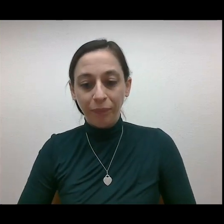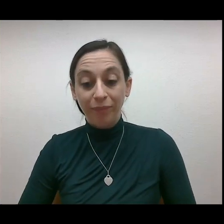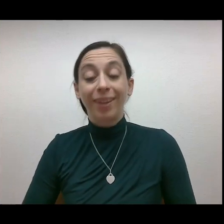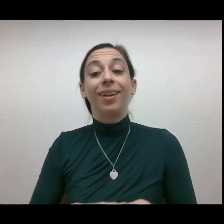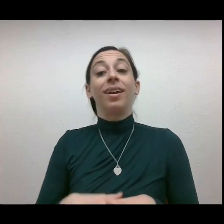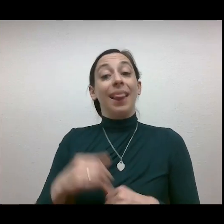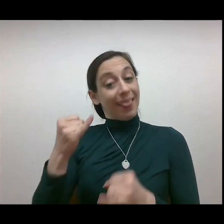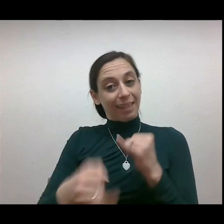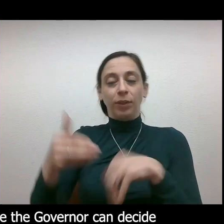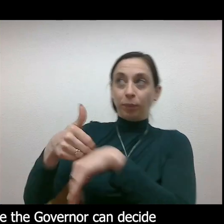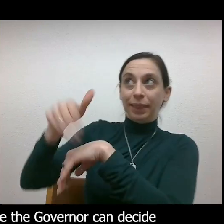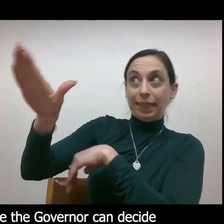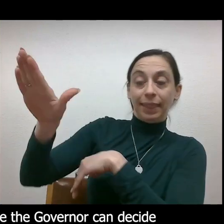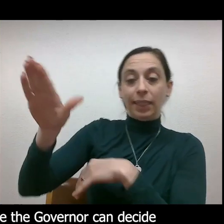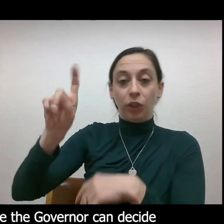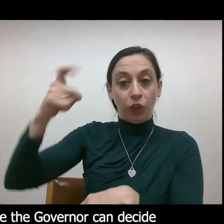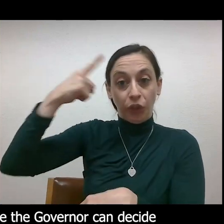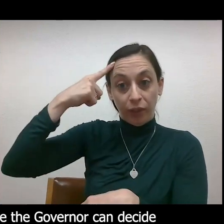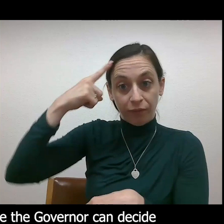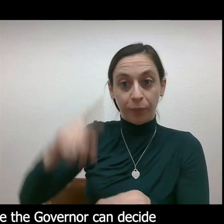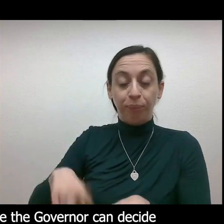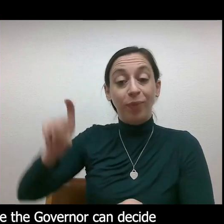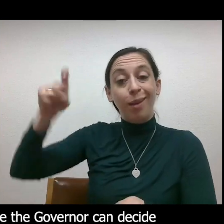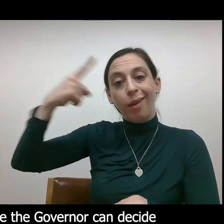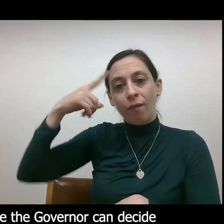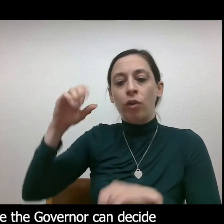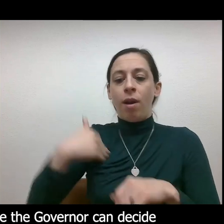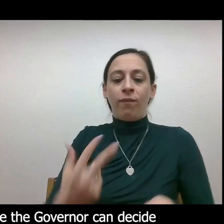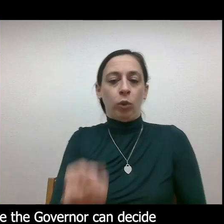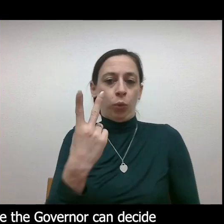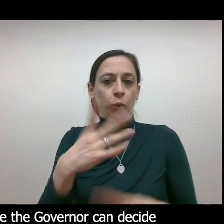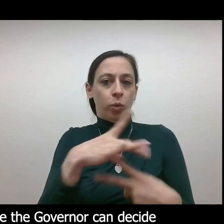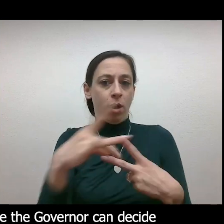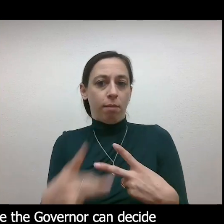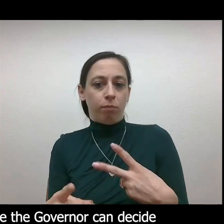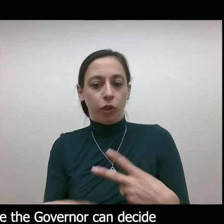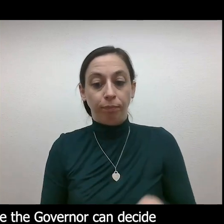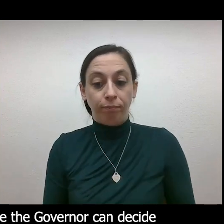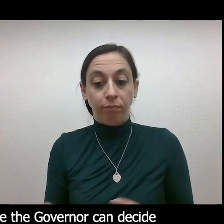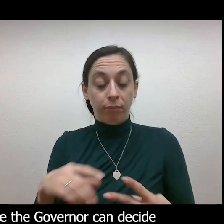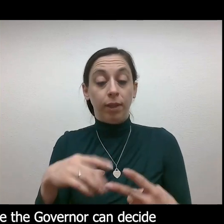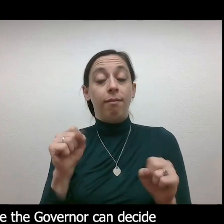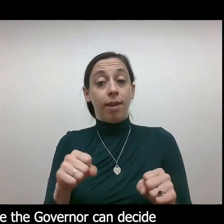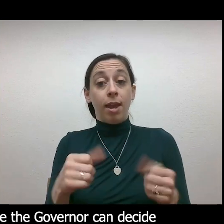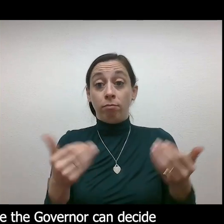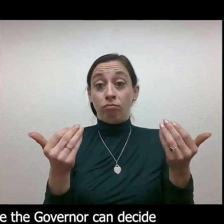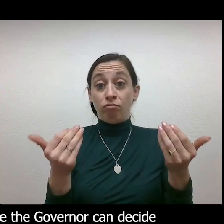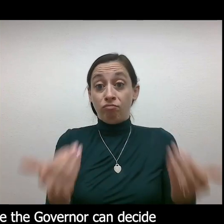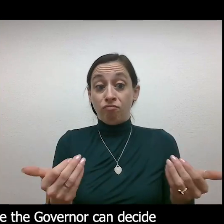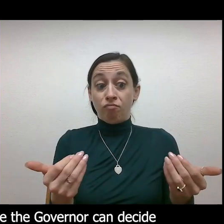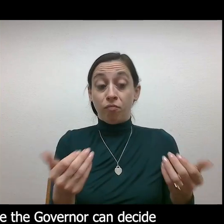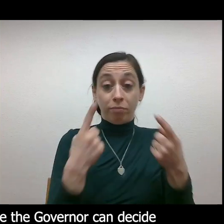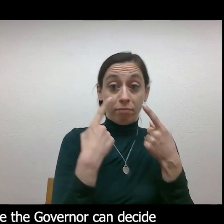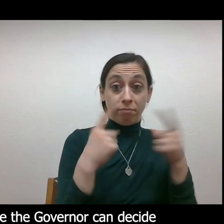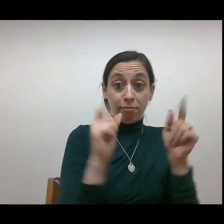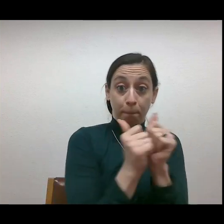After that, it will be sent to the Governor, where the Governor can decide to take several actions.